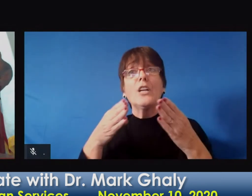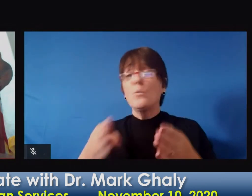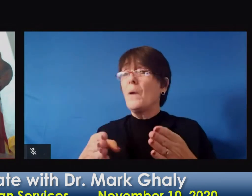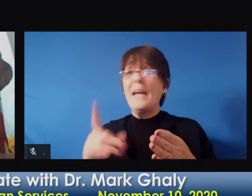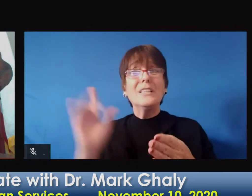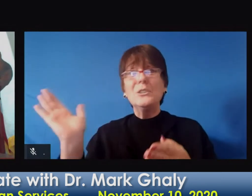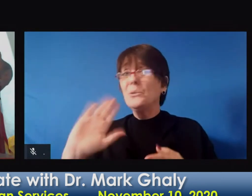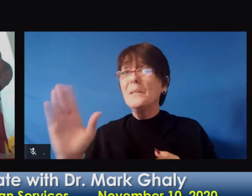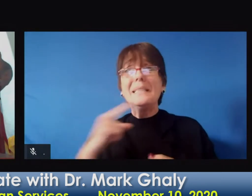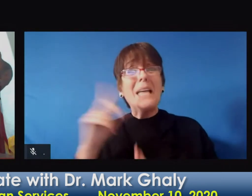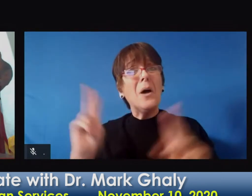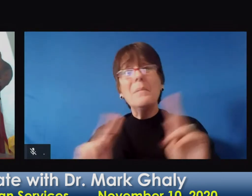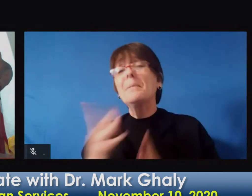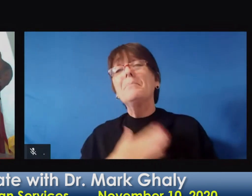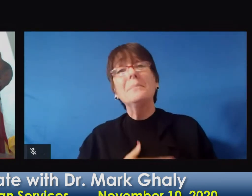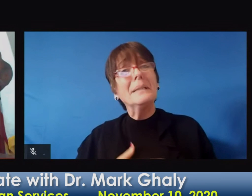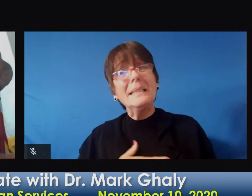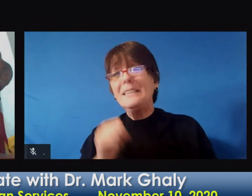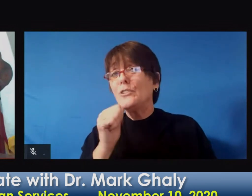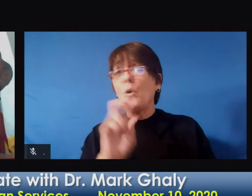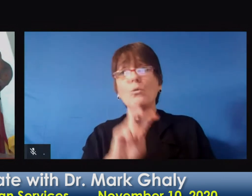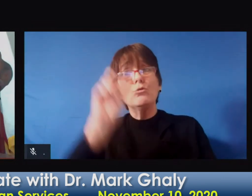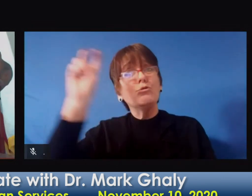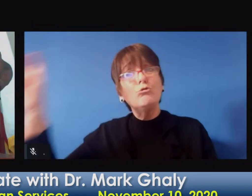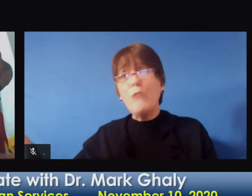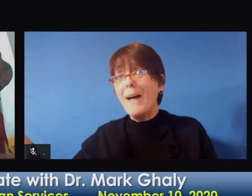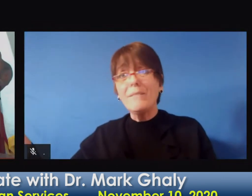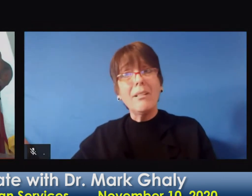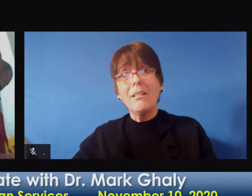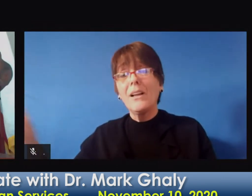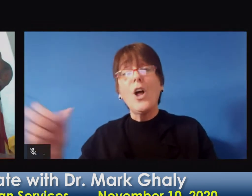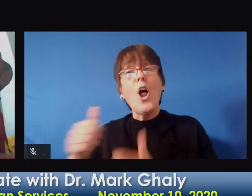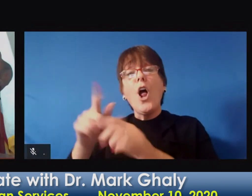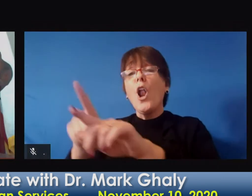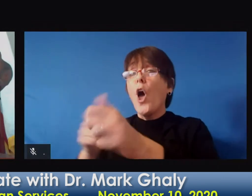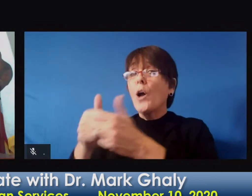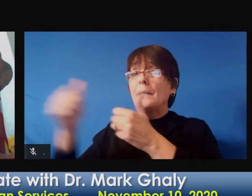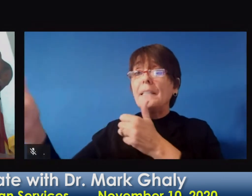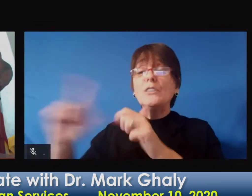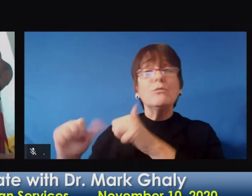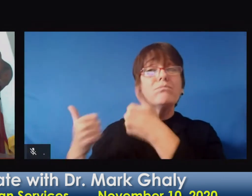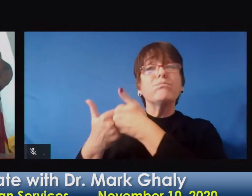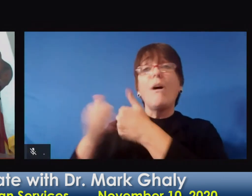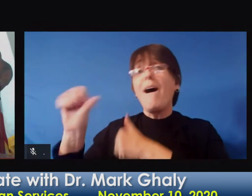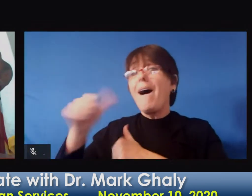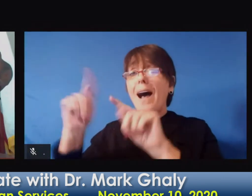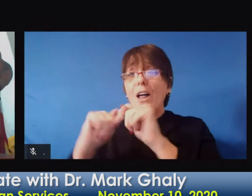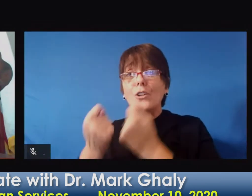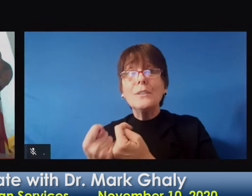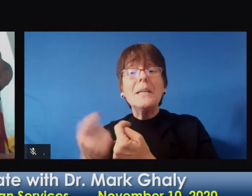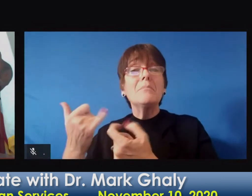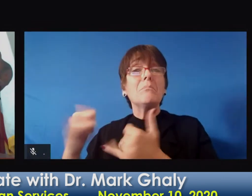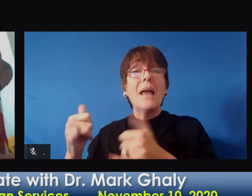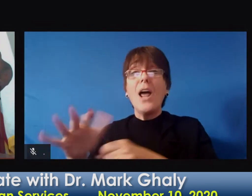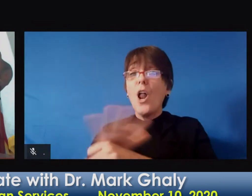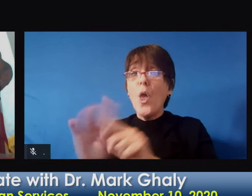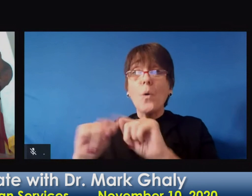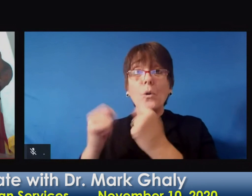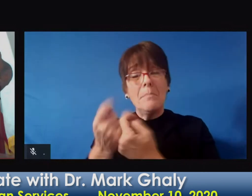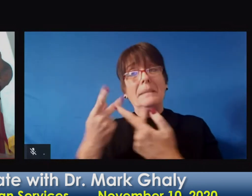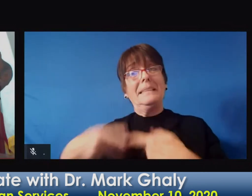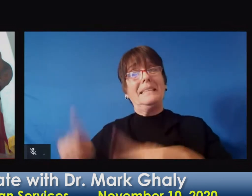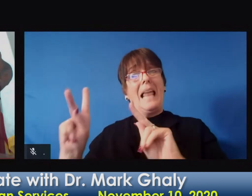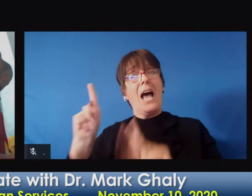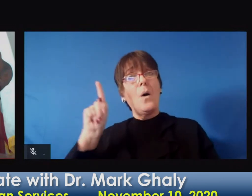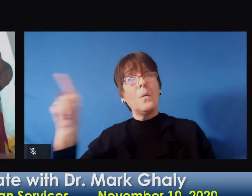discourage people from traveling long distances to play other teams, play local teams, because it's allowed there.